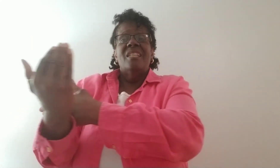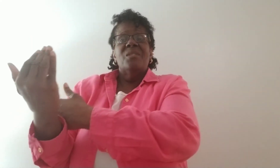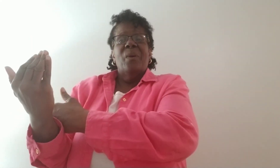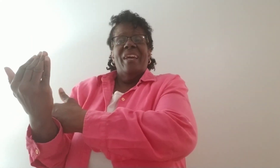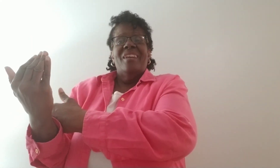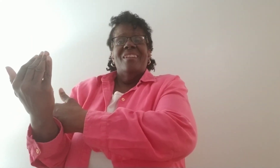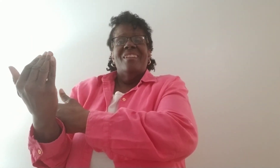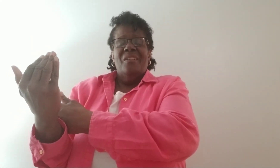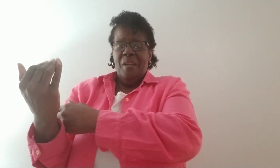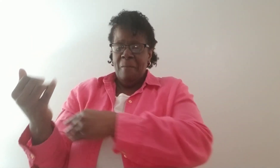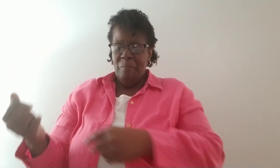way. Okay?